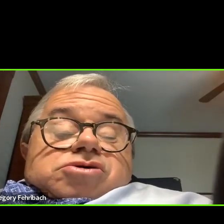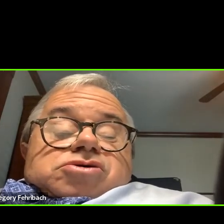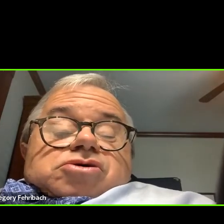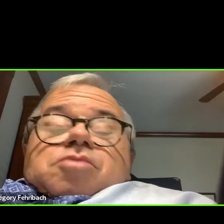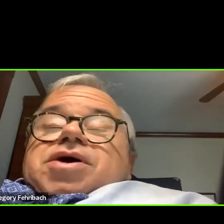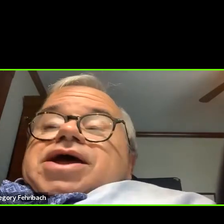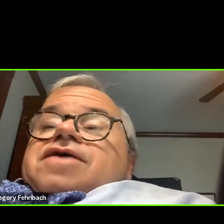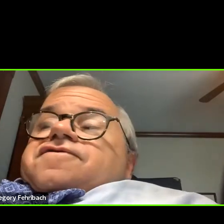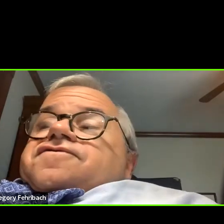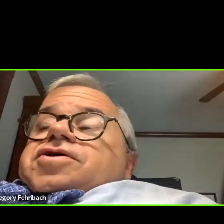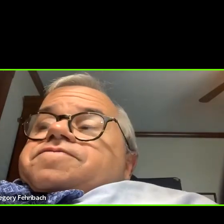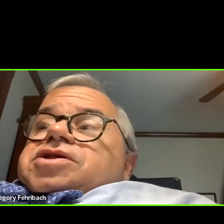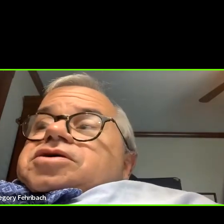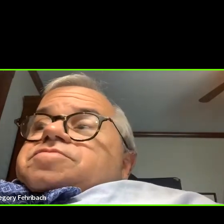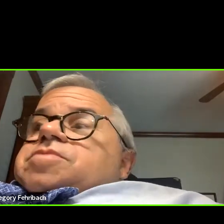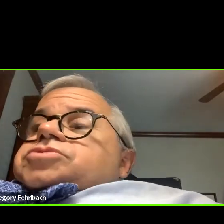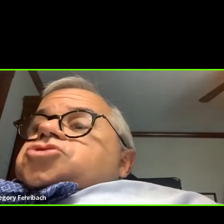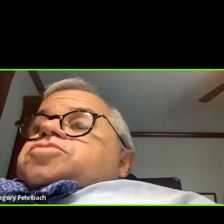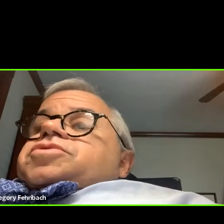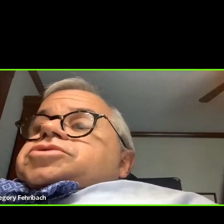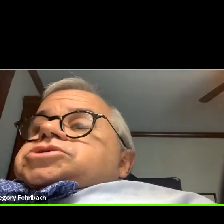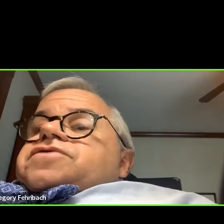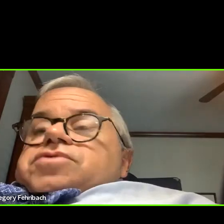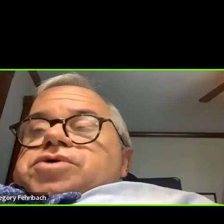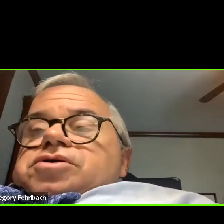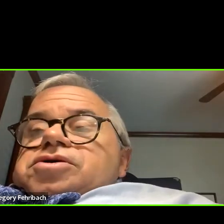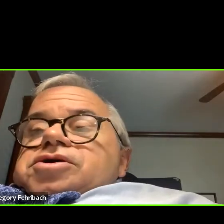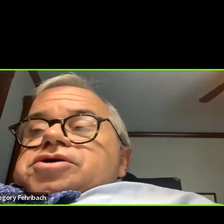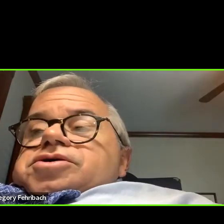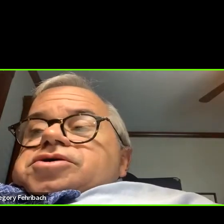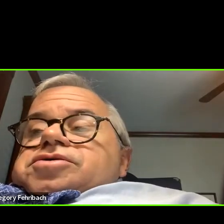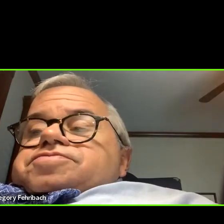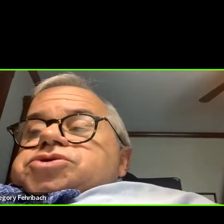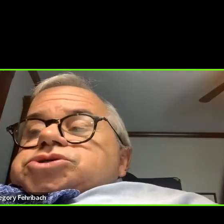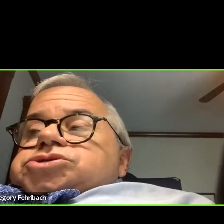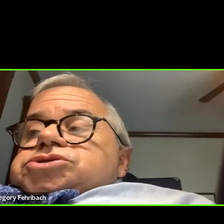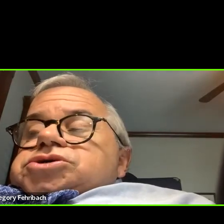thanks on behalf of people with disabilities everywhere.